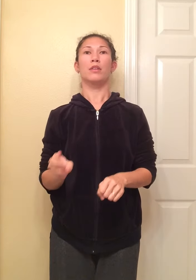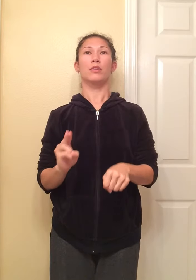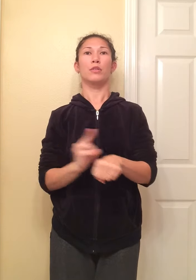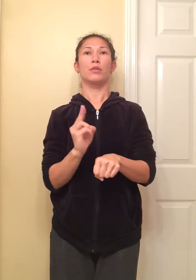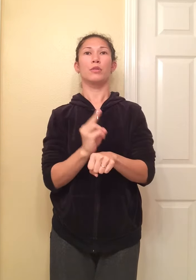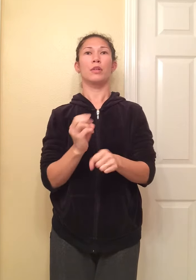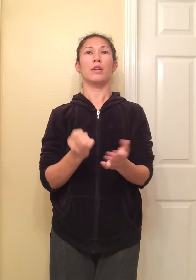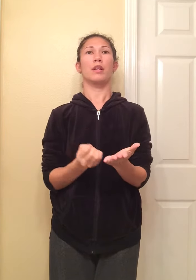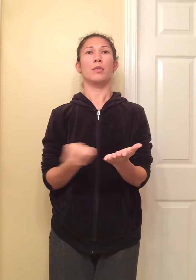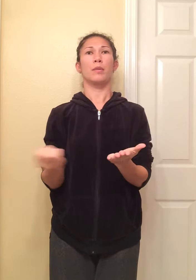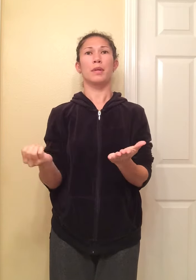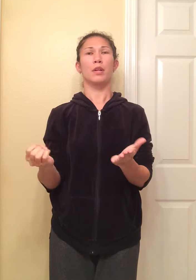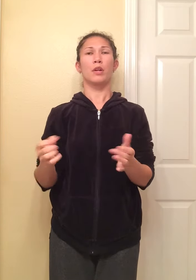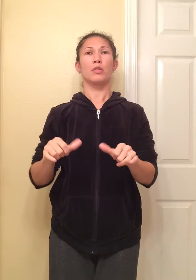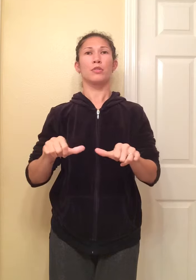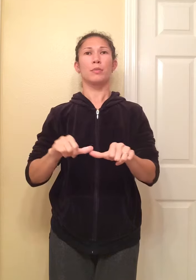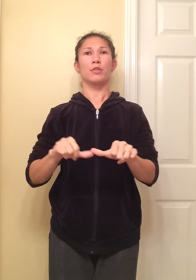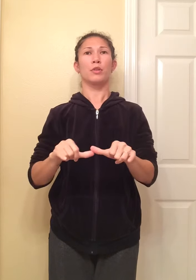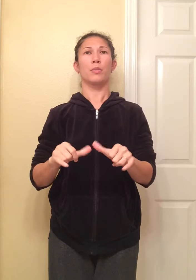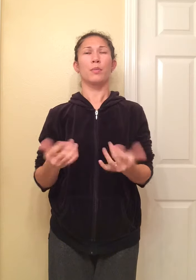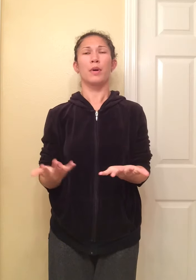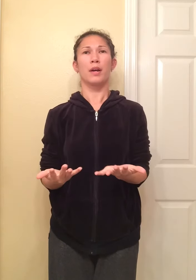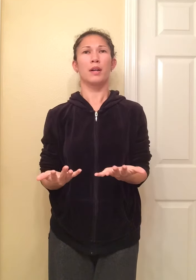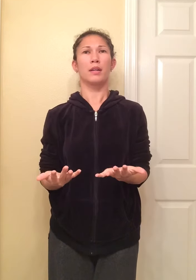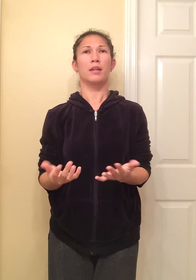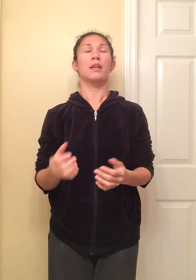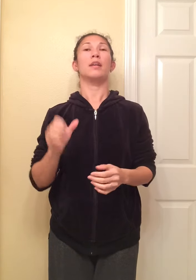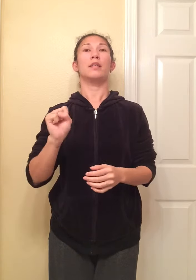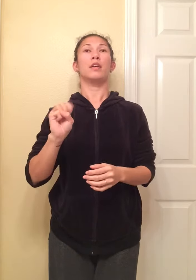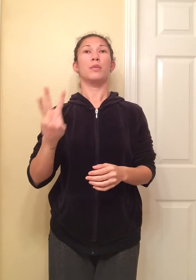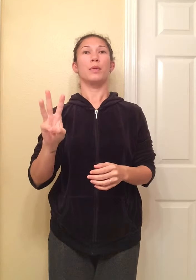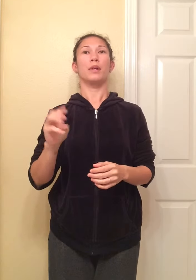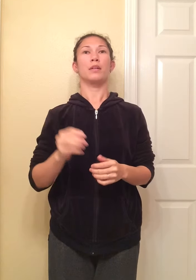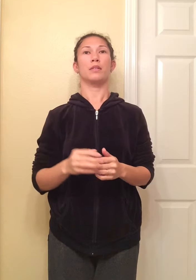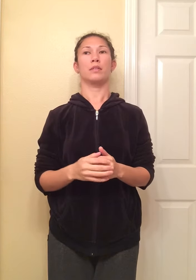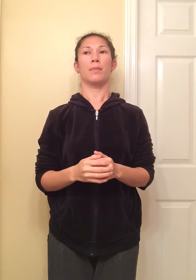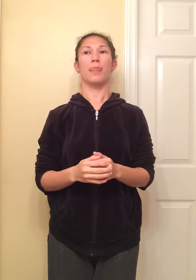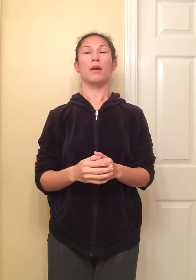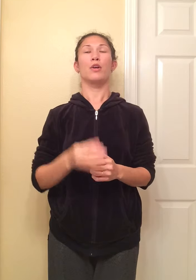Within minutes, they know when an earthquake has released its lethal power.